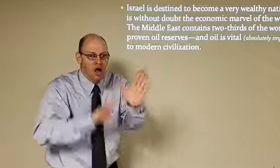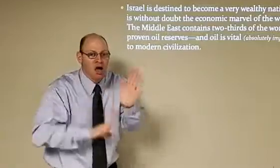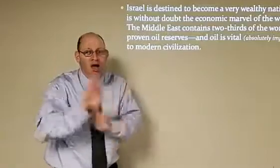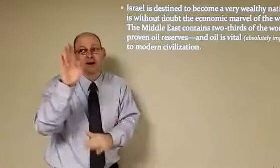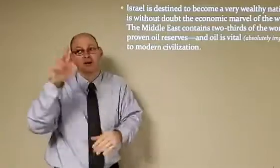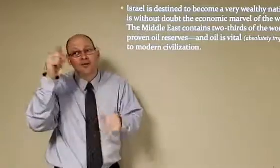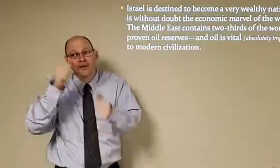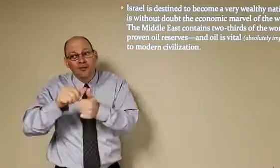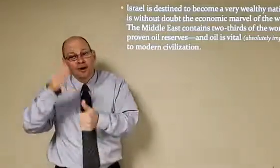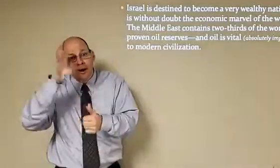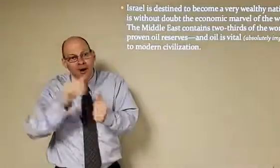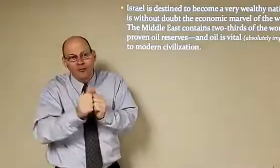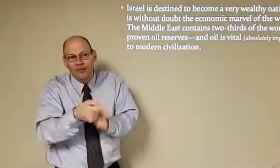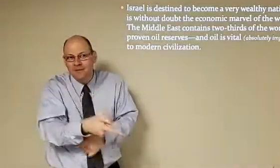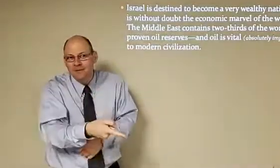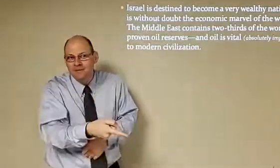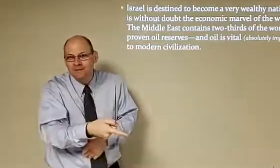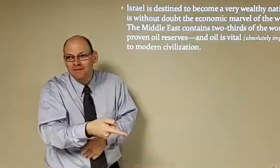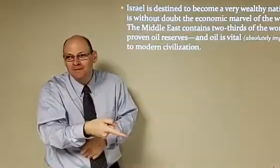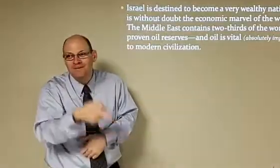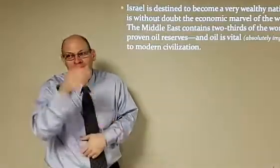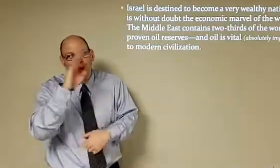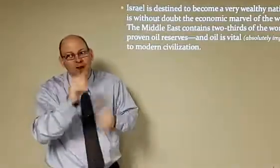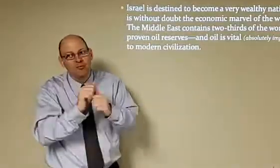They see how Israel has developed itself.